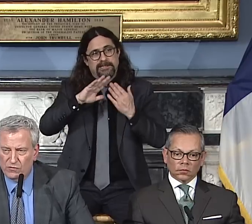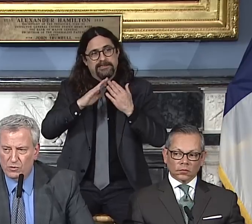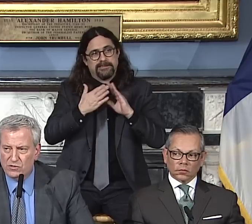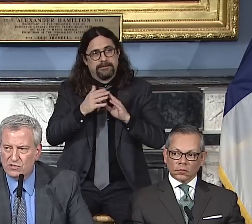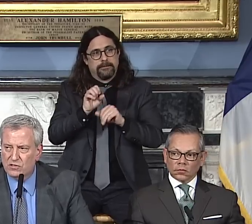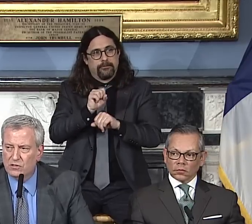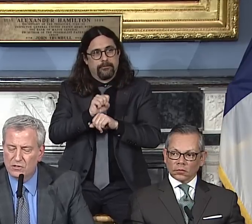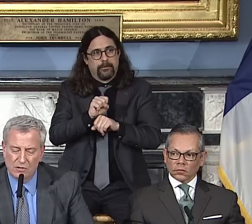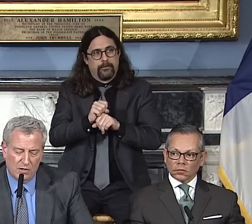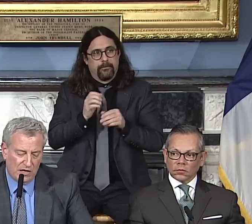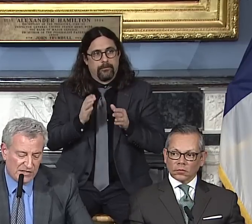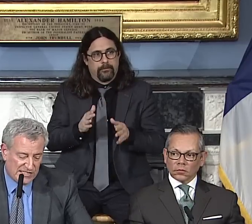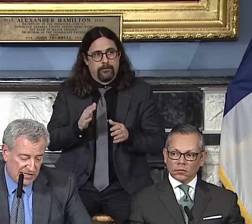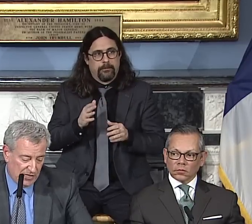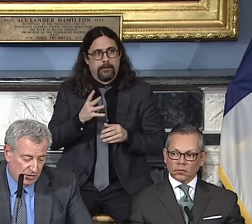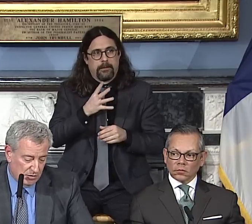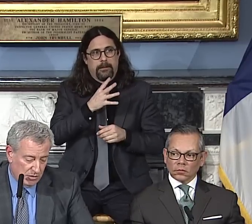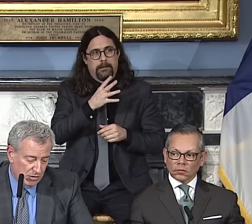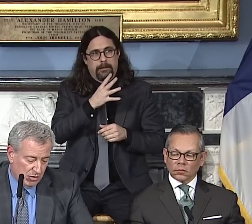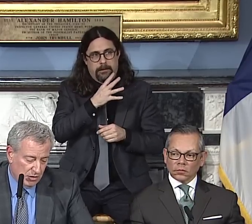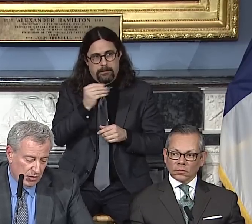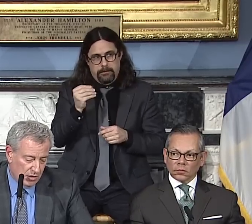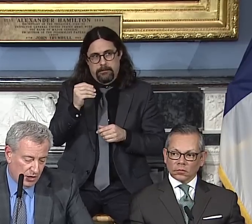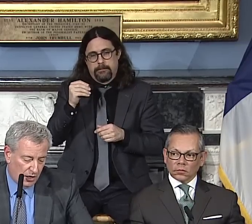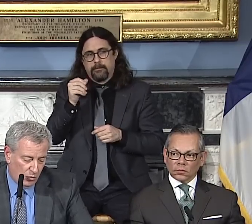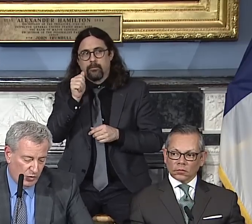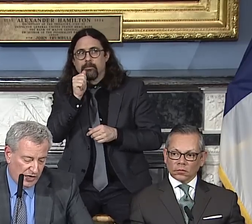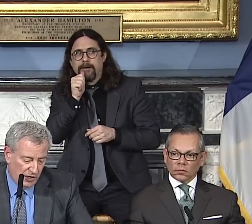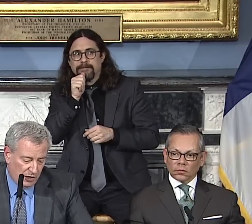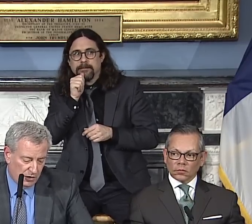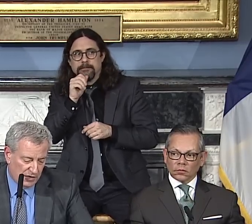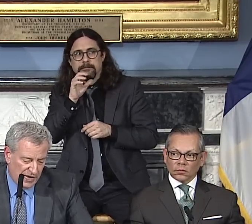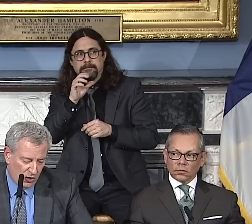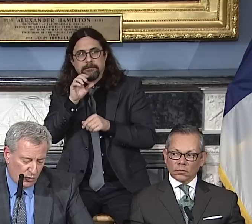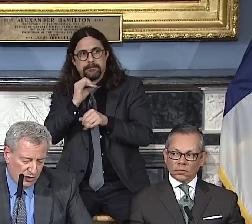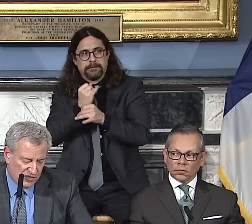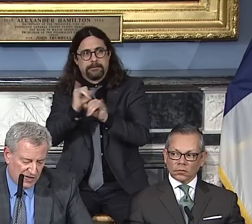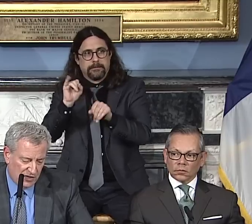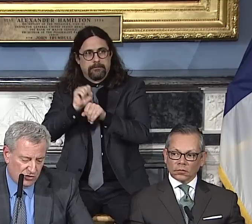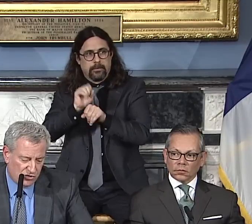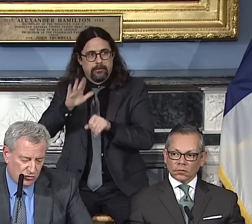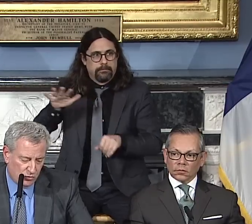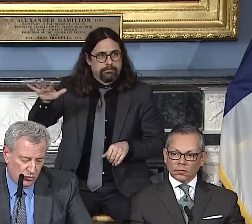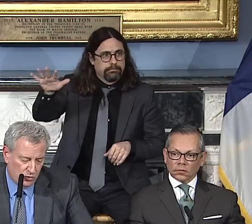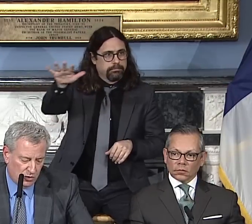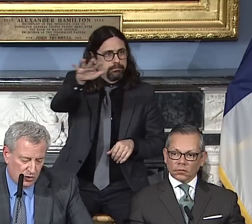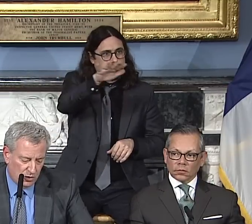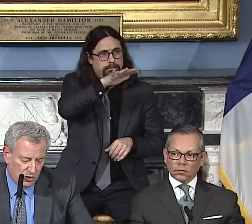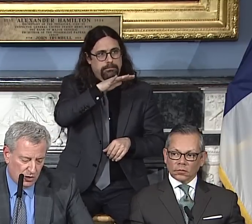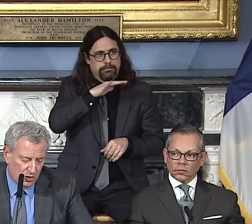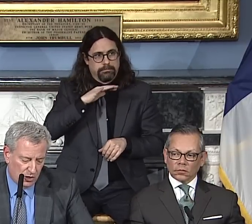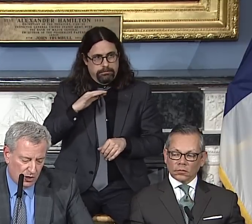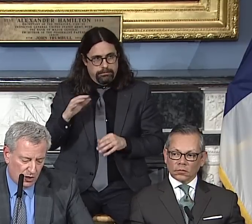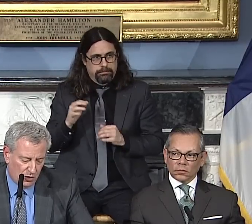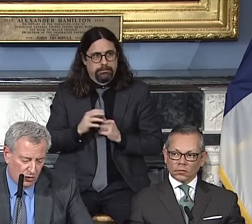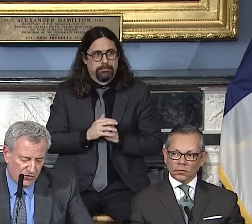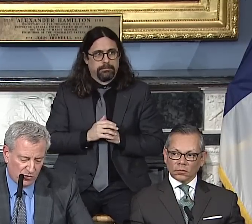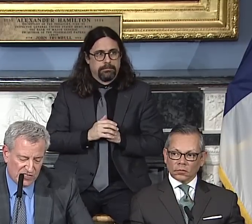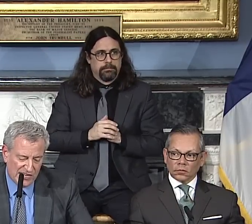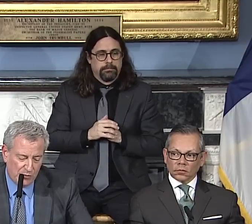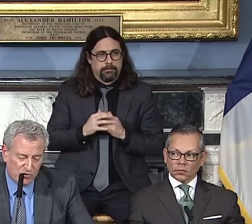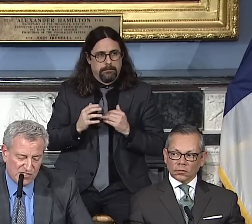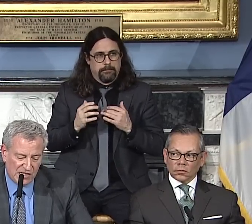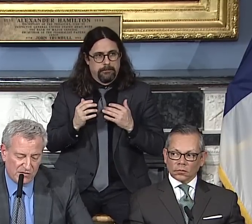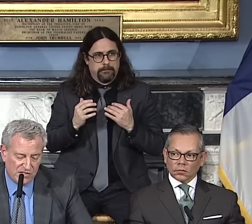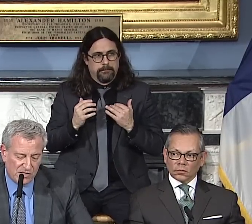sector workforce. On the city, we now intend to